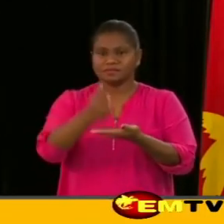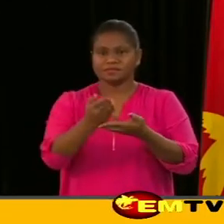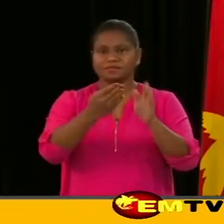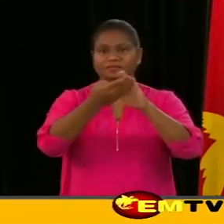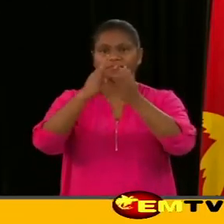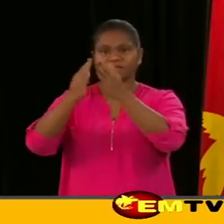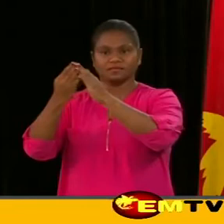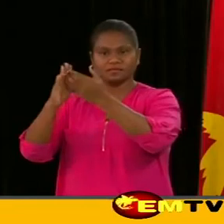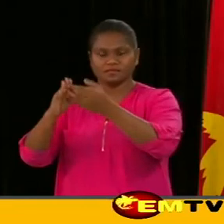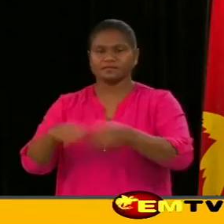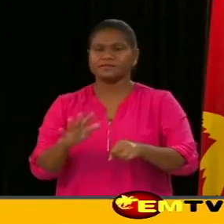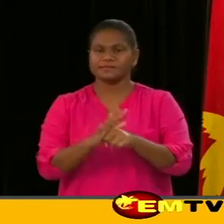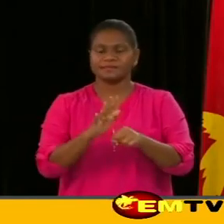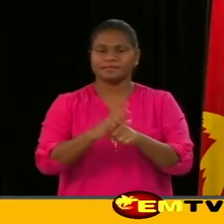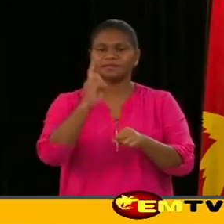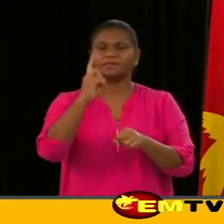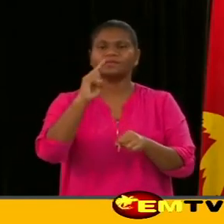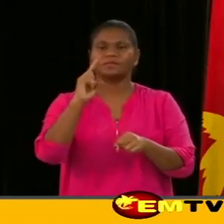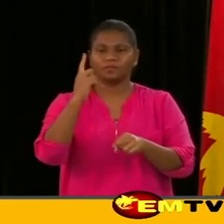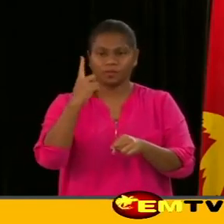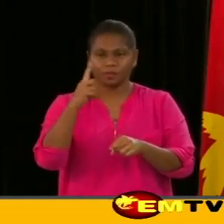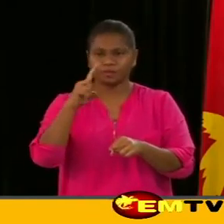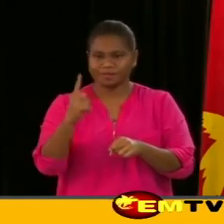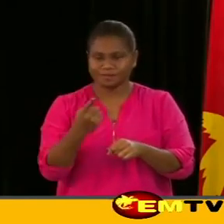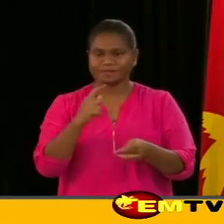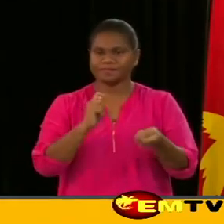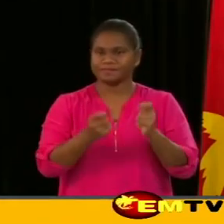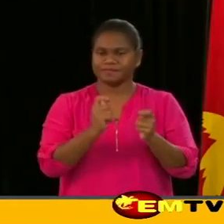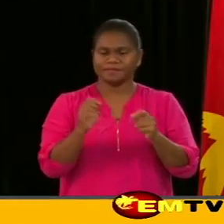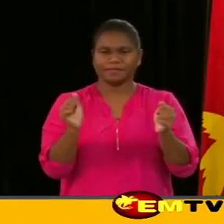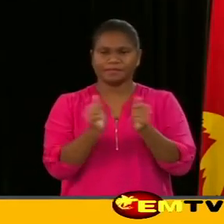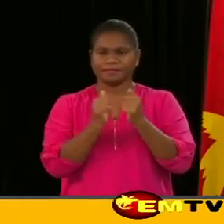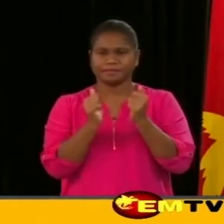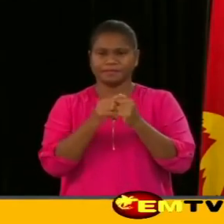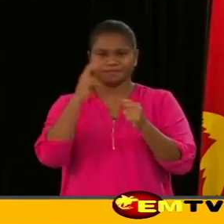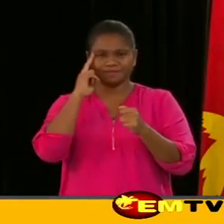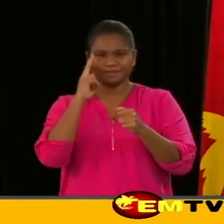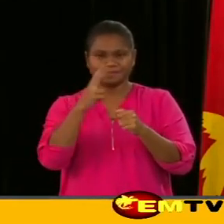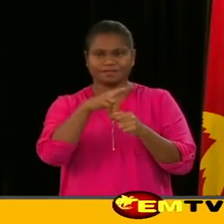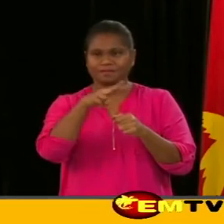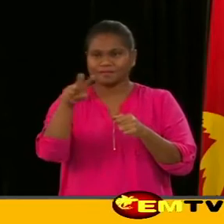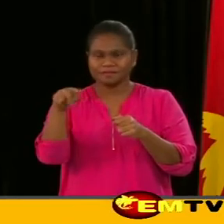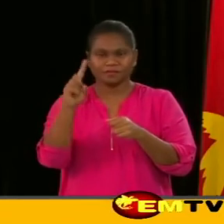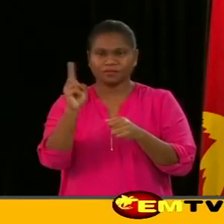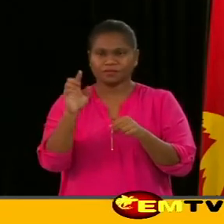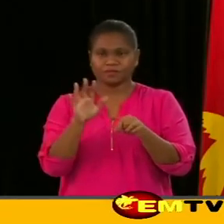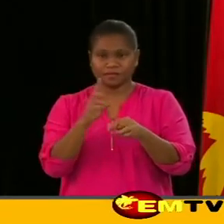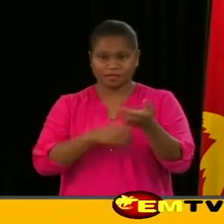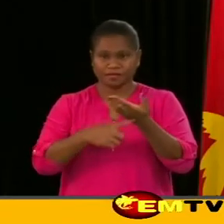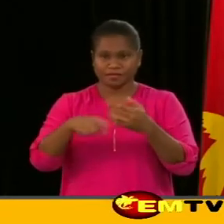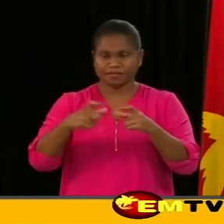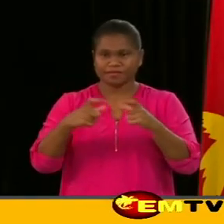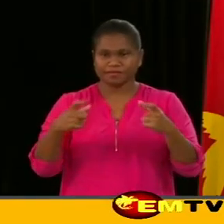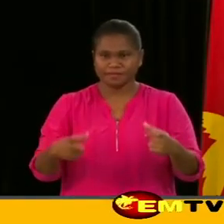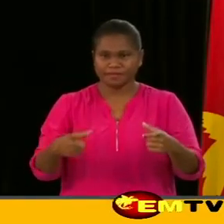tests. Now, all of you, or many of you, would have seen what's happening in the Port Moresby area, National Capital District, and